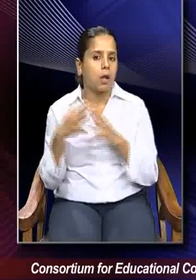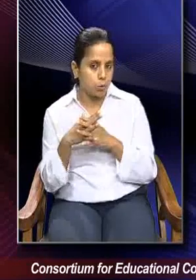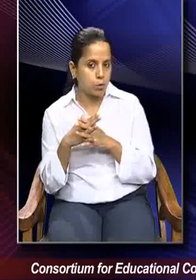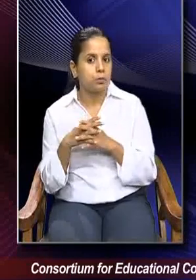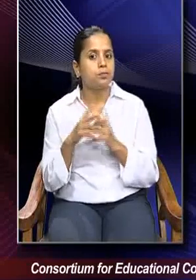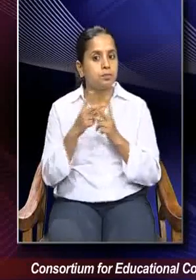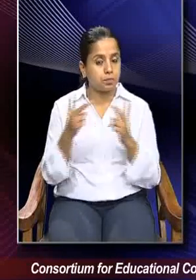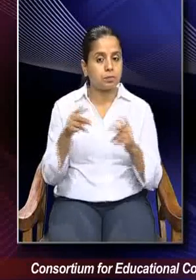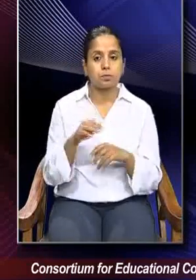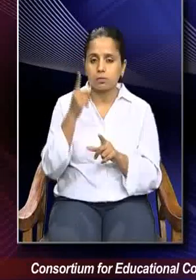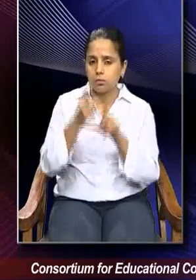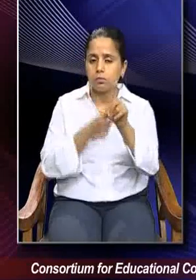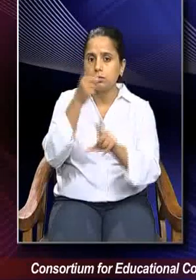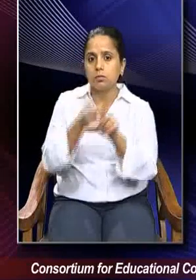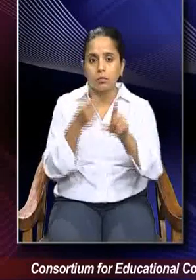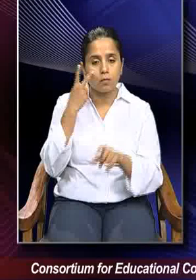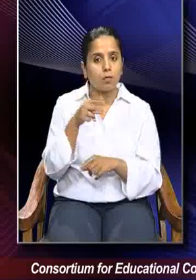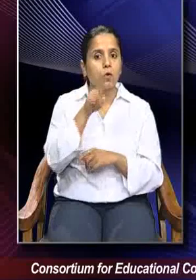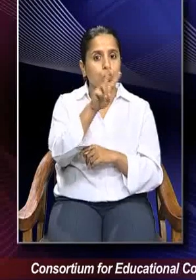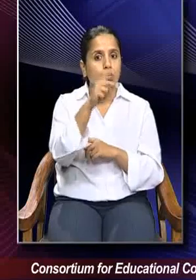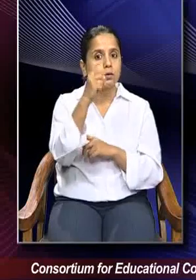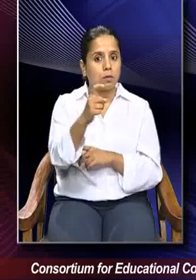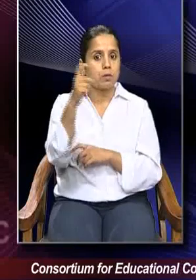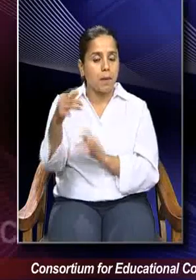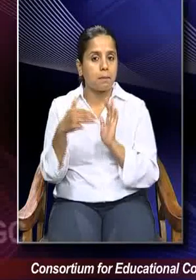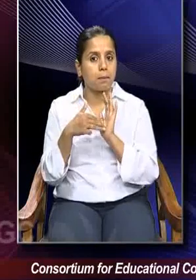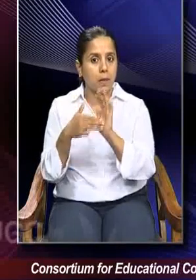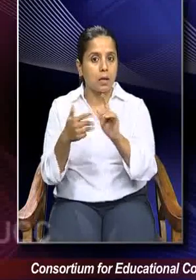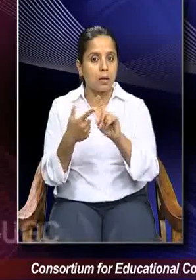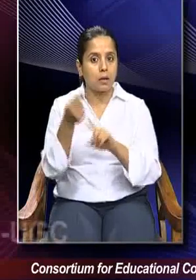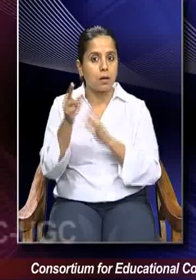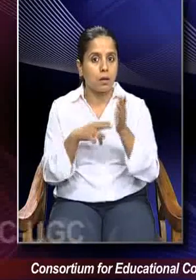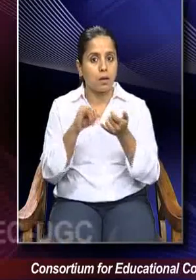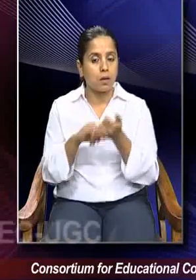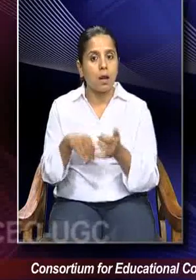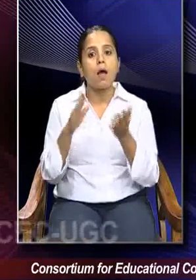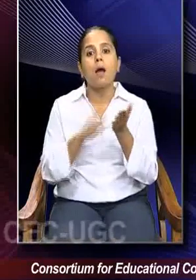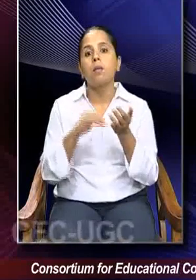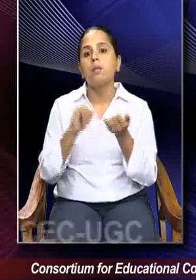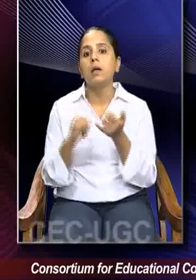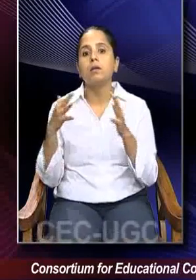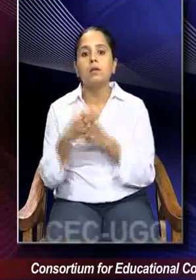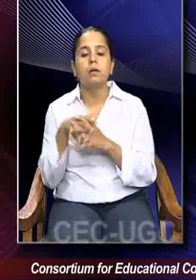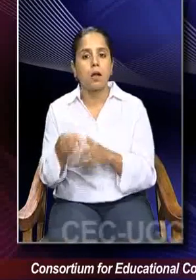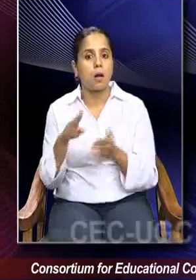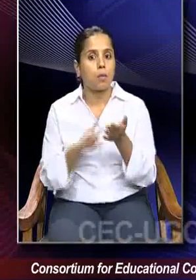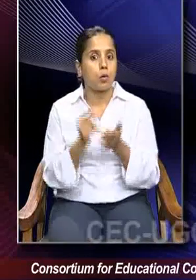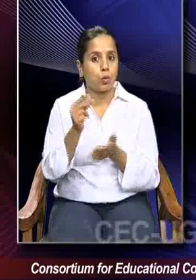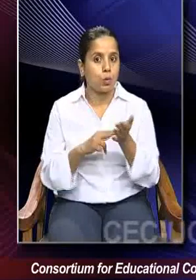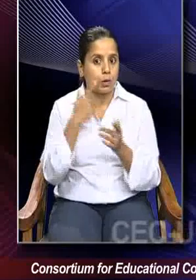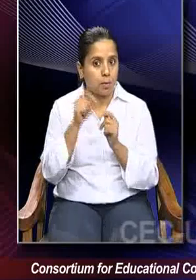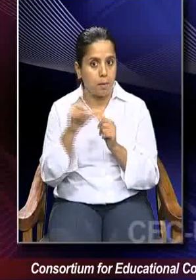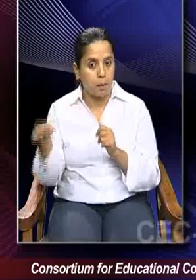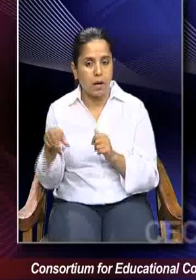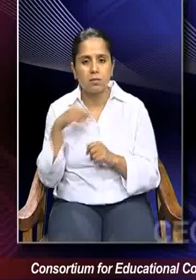and every year 277 million tons of MSW, which is municipal